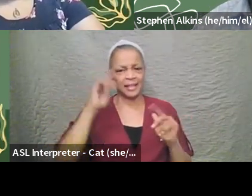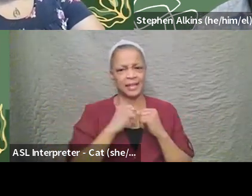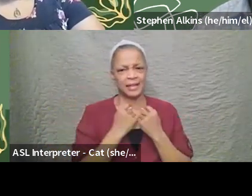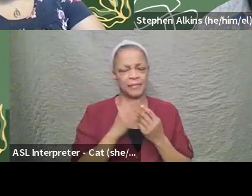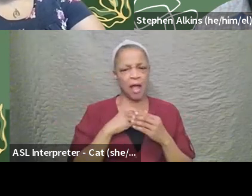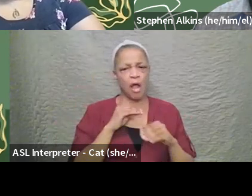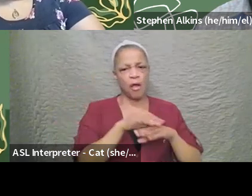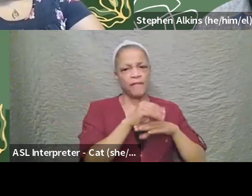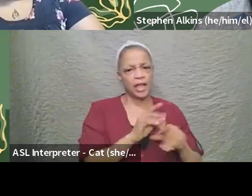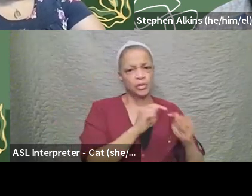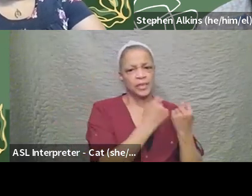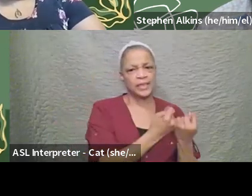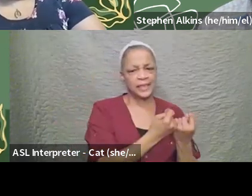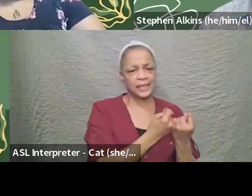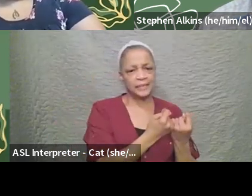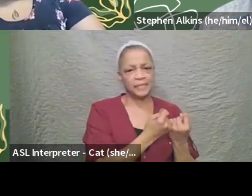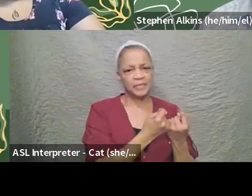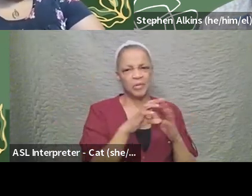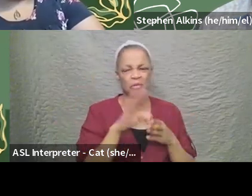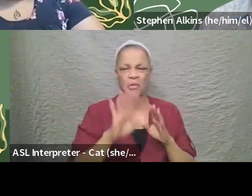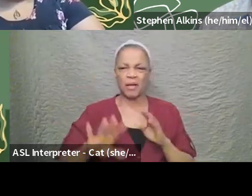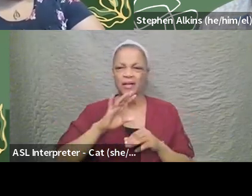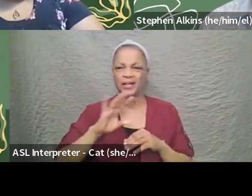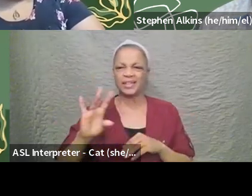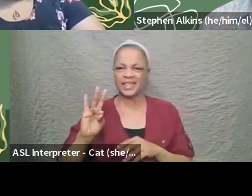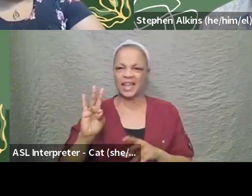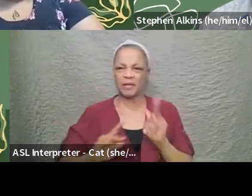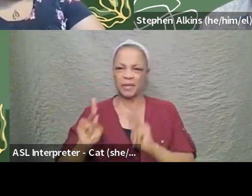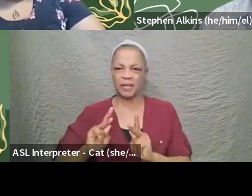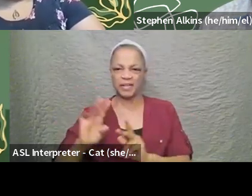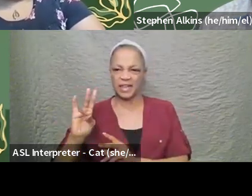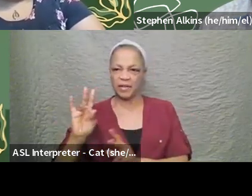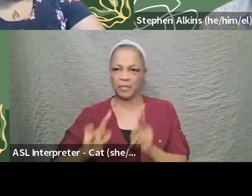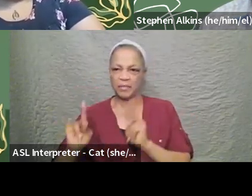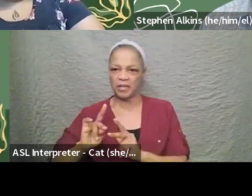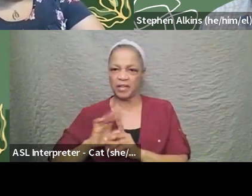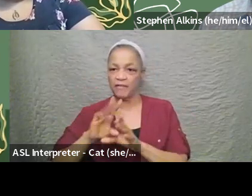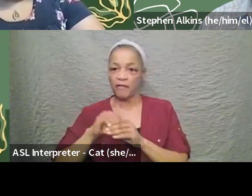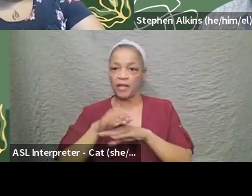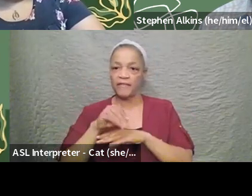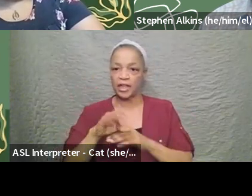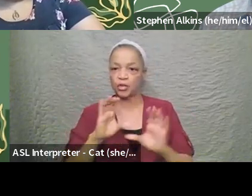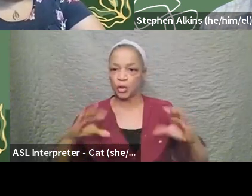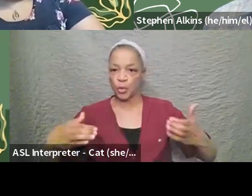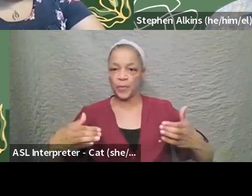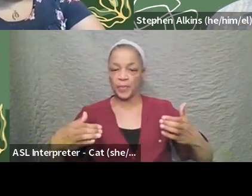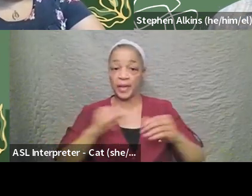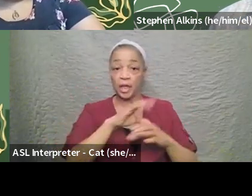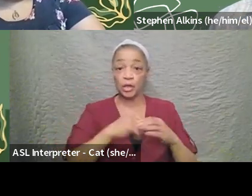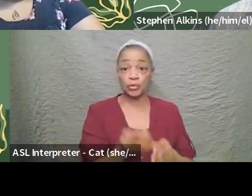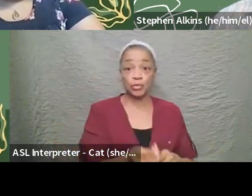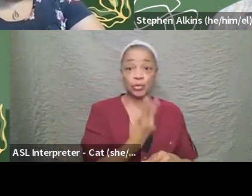advisors will be around 7 folks who will be part of that advisory group, including 2